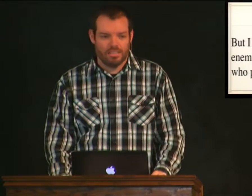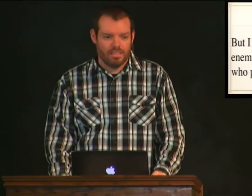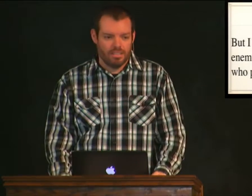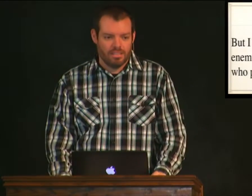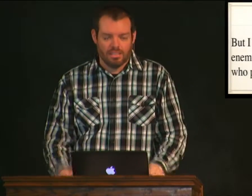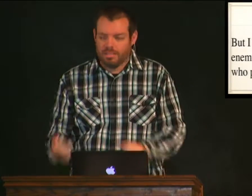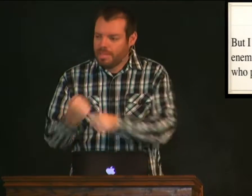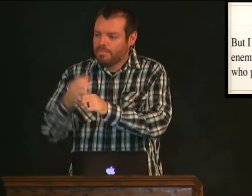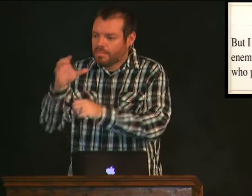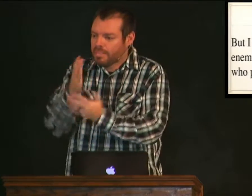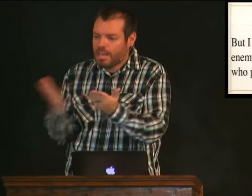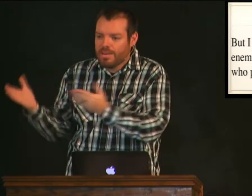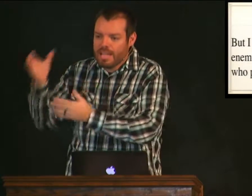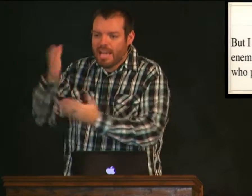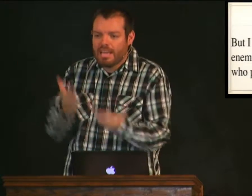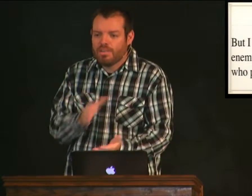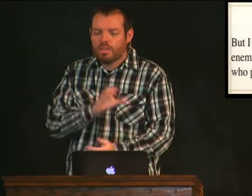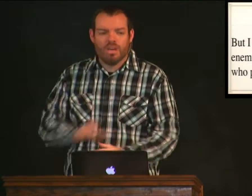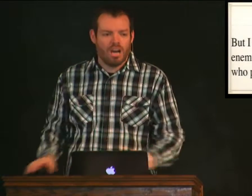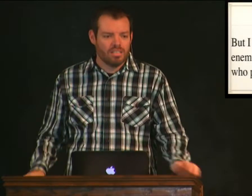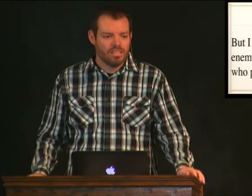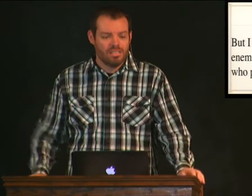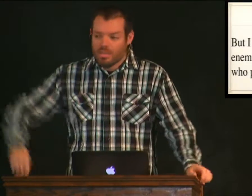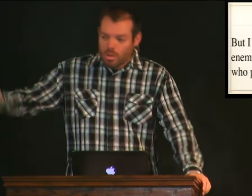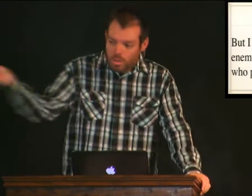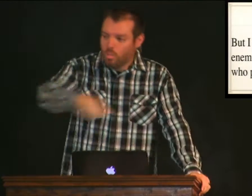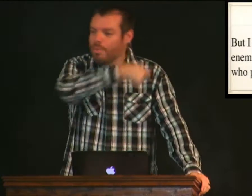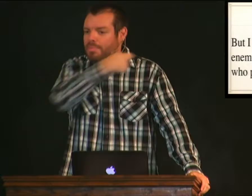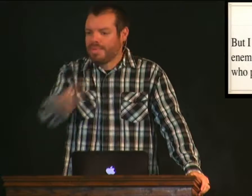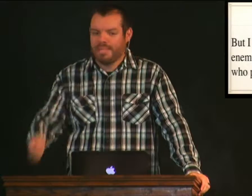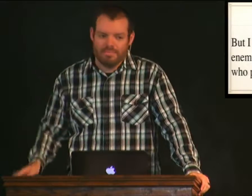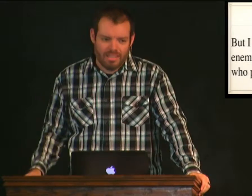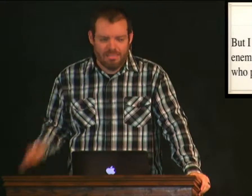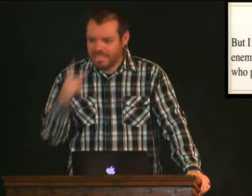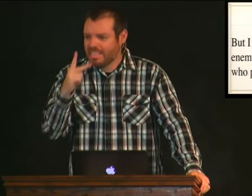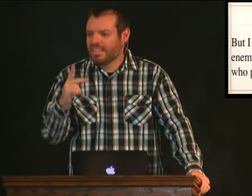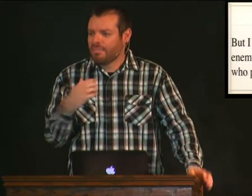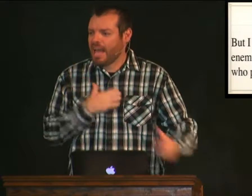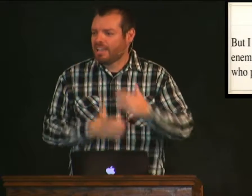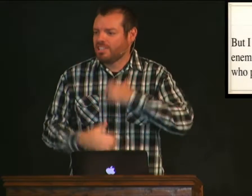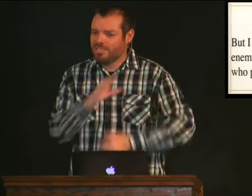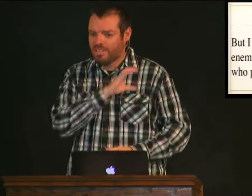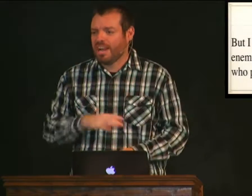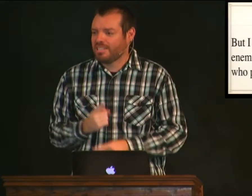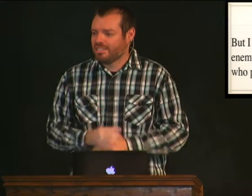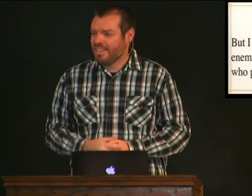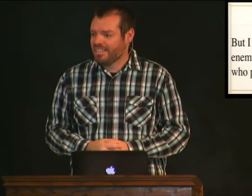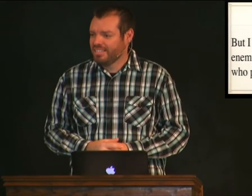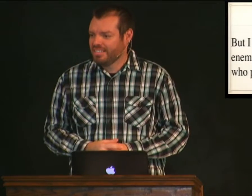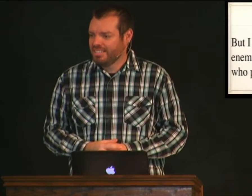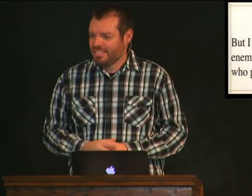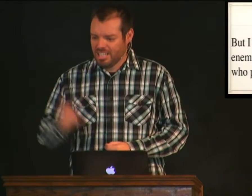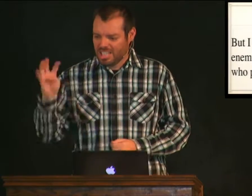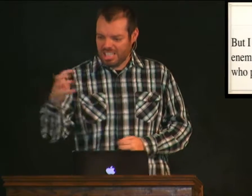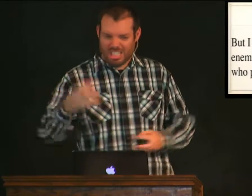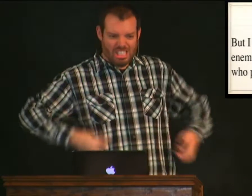spear, made Him carry that heavy cross, the whipping Him. Have you seen the Passion of the Christ,